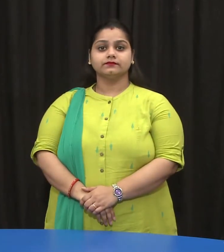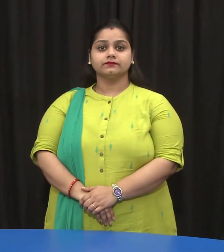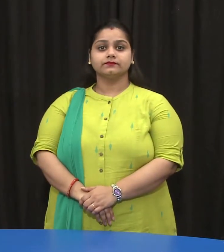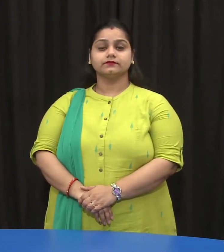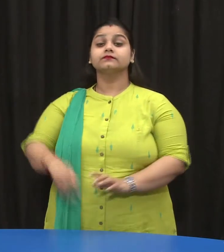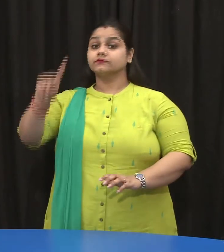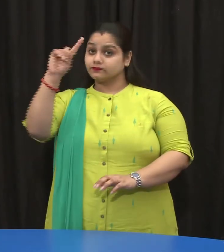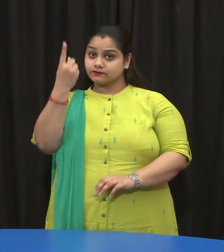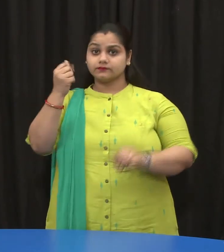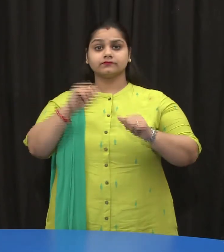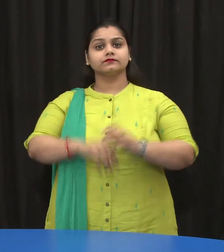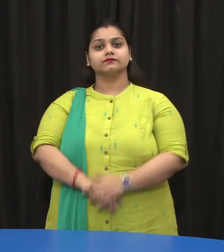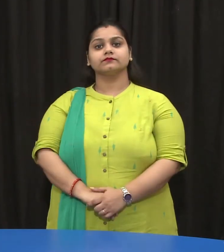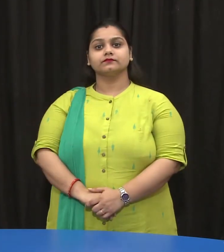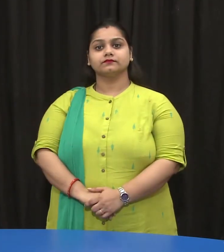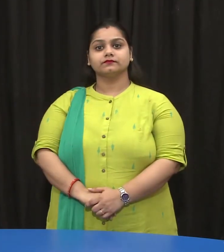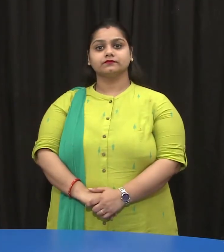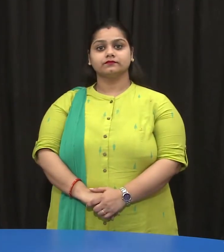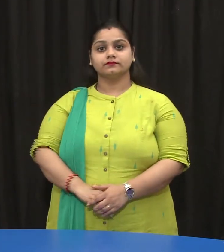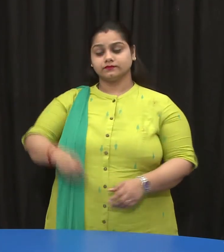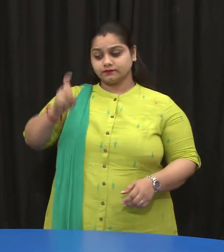First of all, click on Start button,